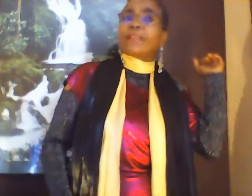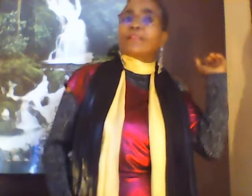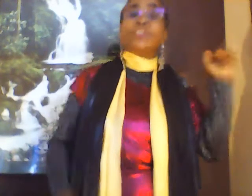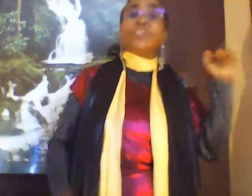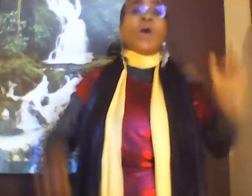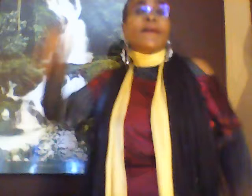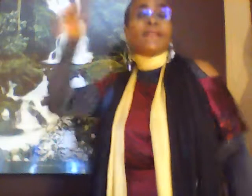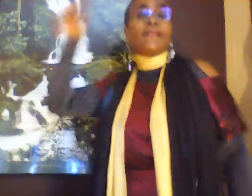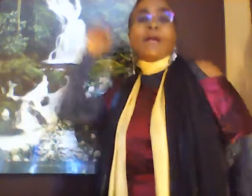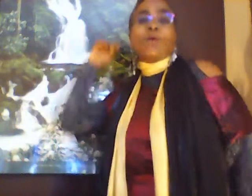shock, y la